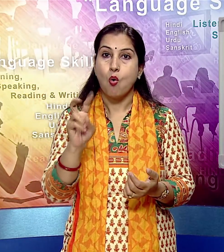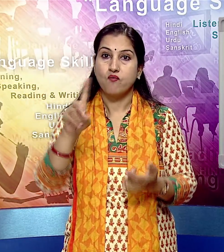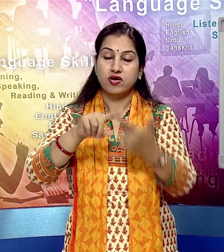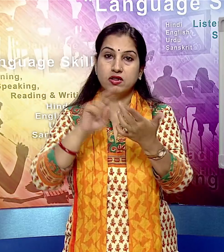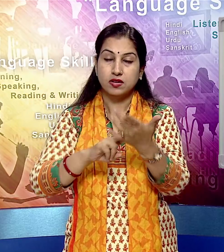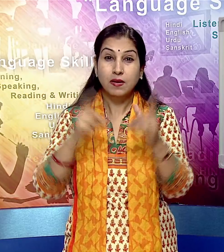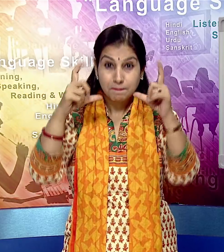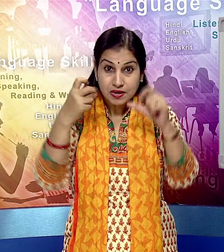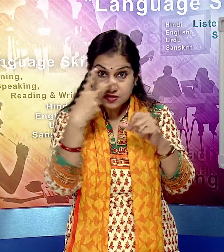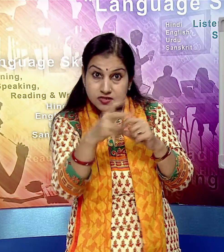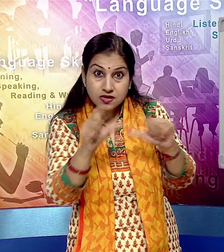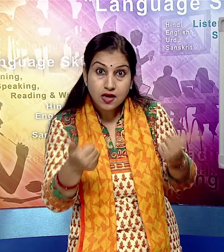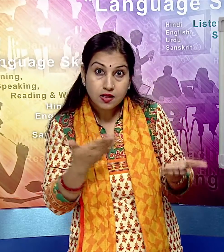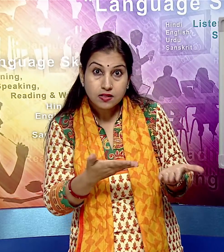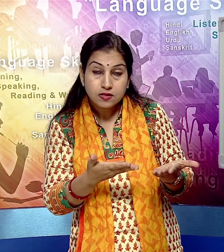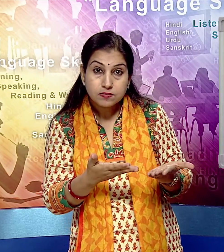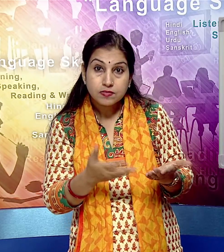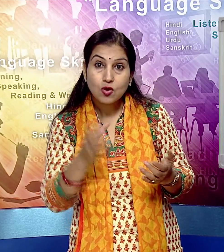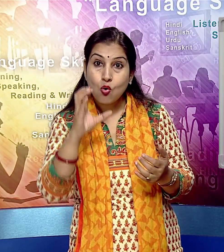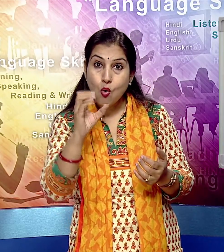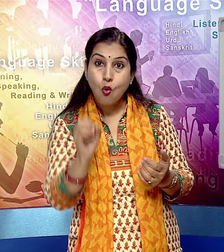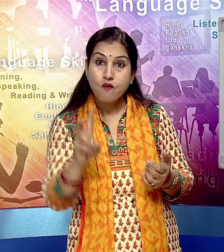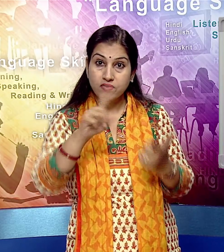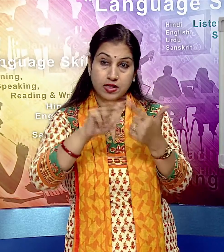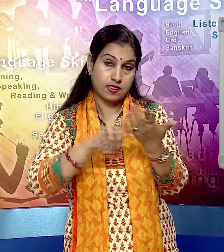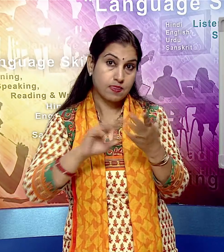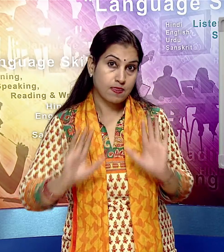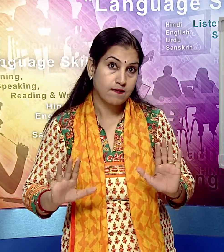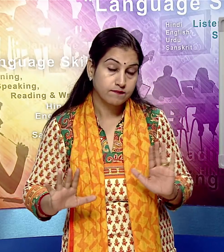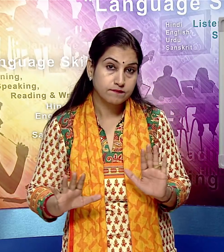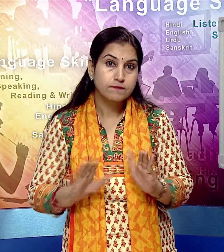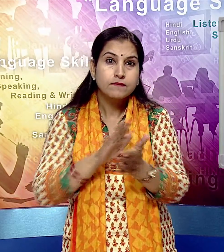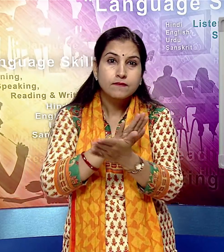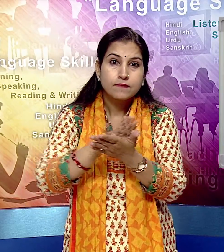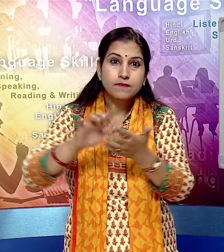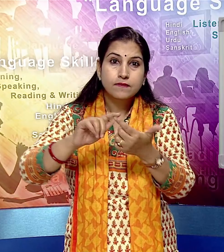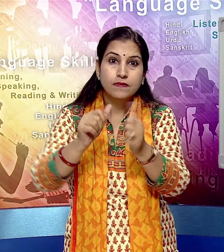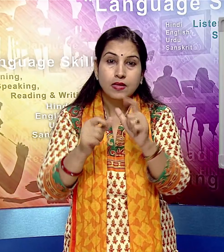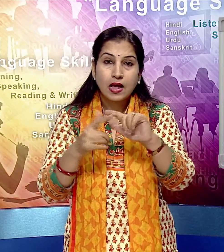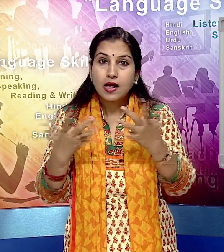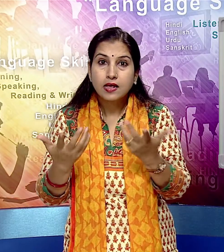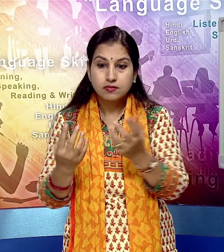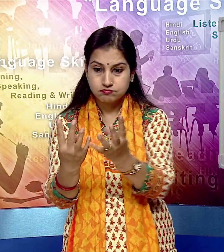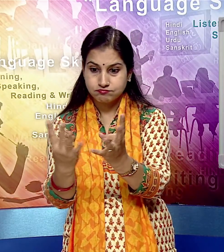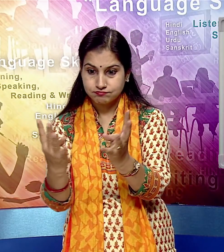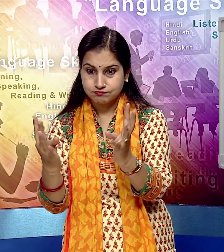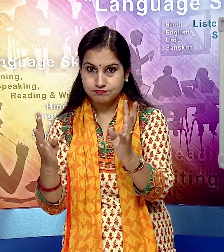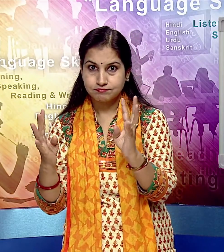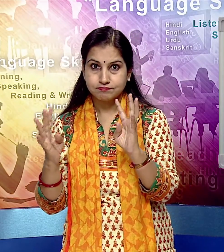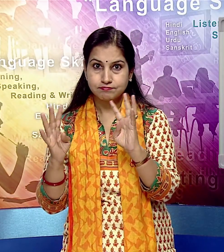picture of oven. Heat is generated from a special rod